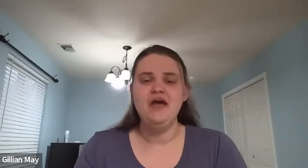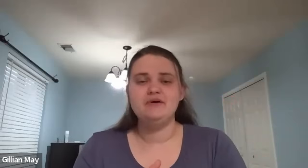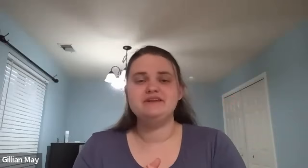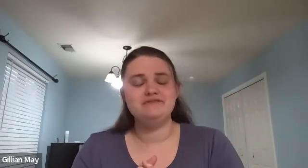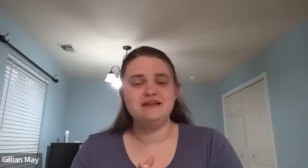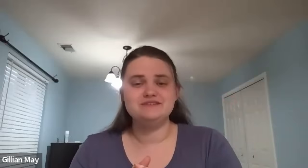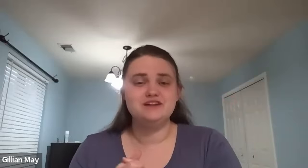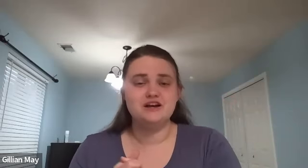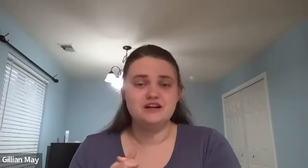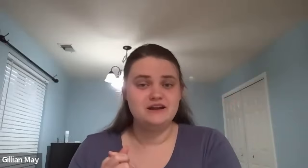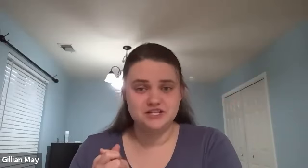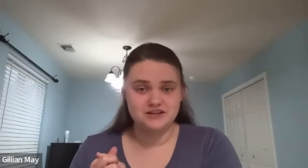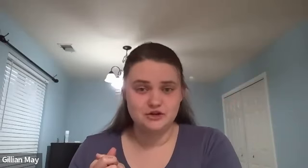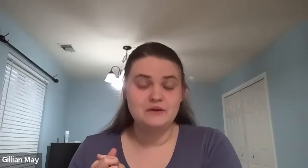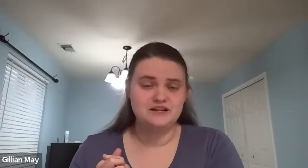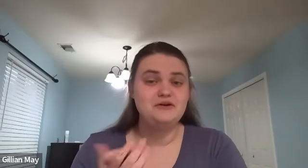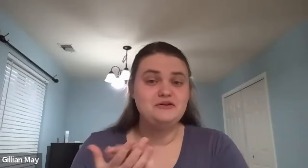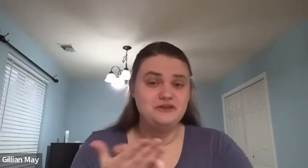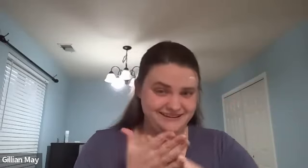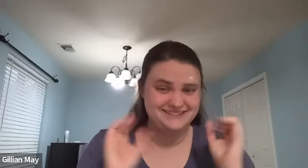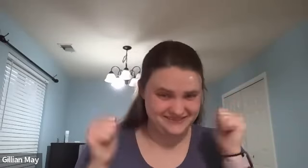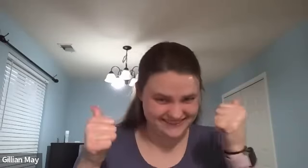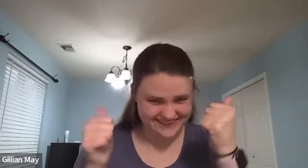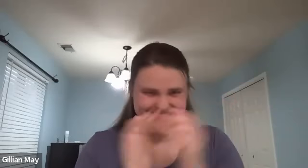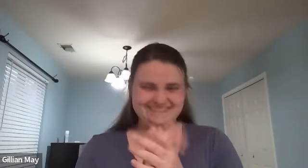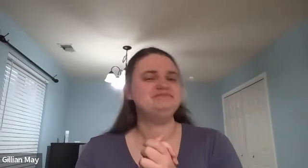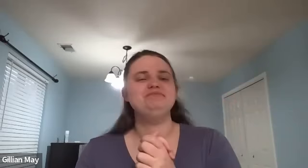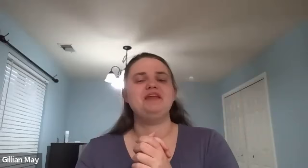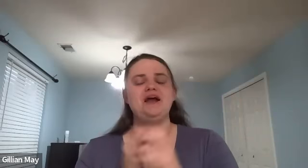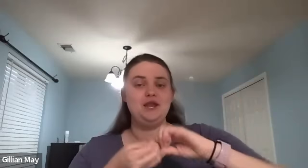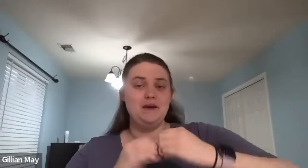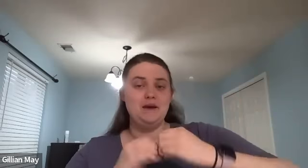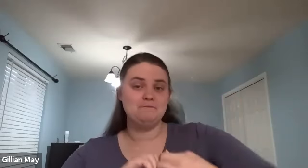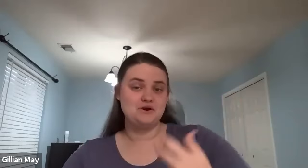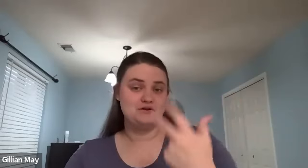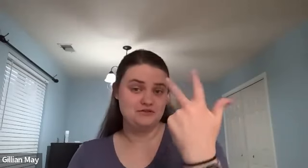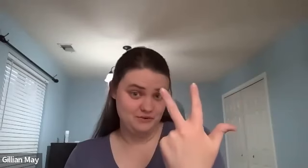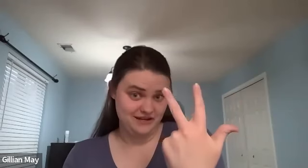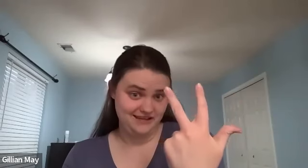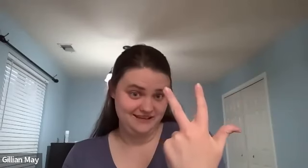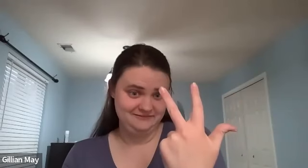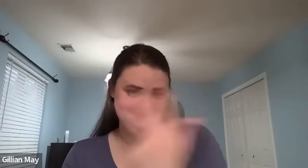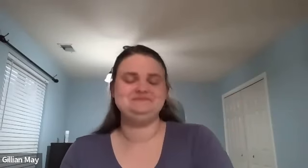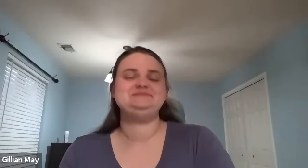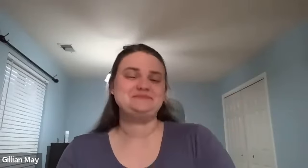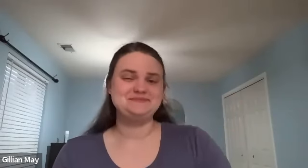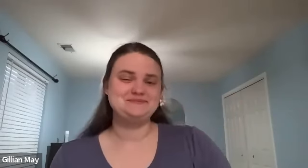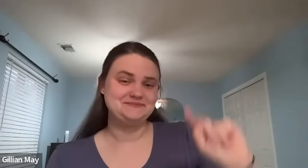but definitely I was not talking about a chicken coop. I was talking about cooking. So good. All right. Number 3.